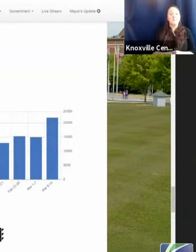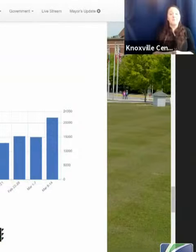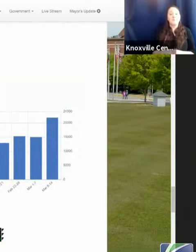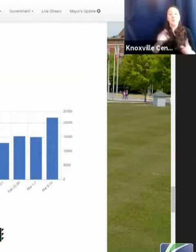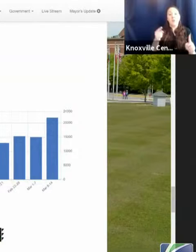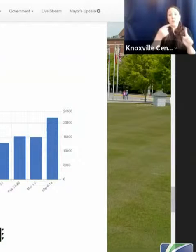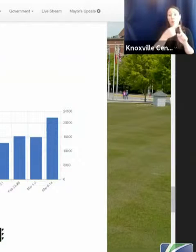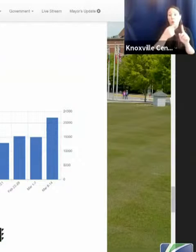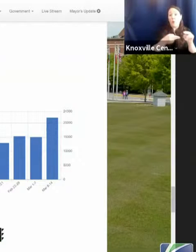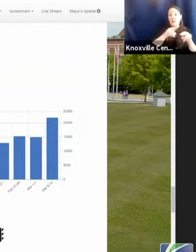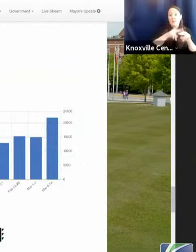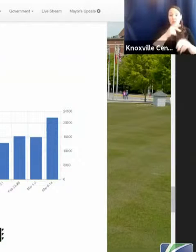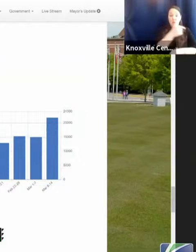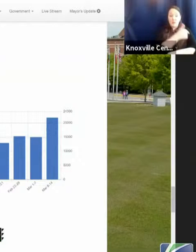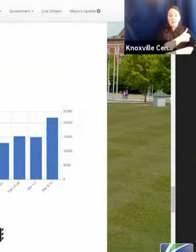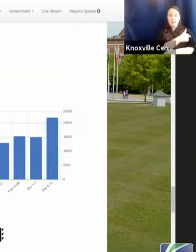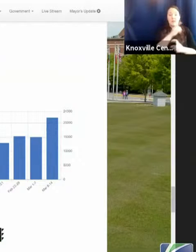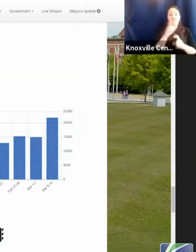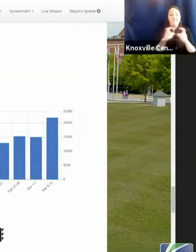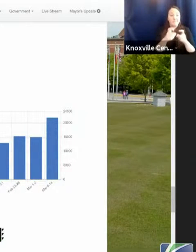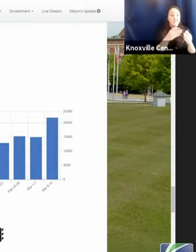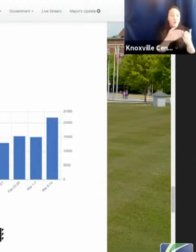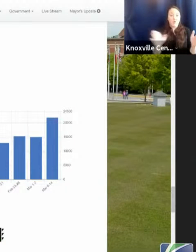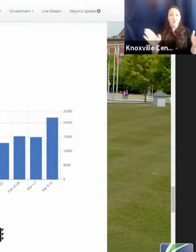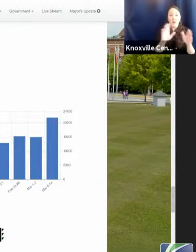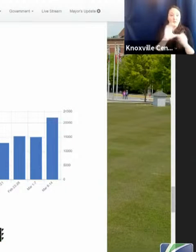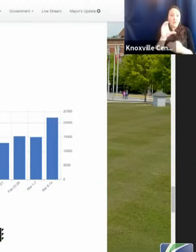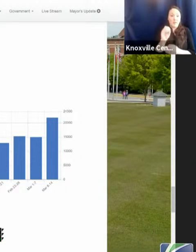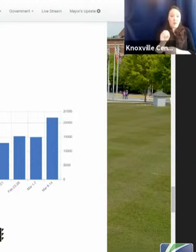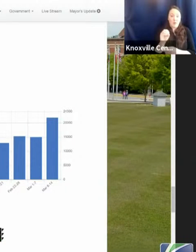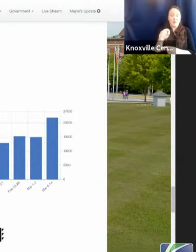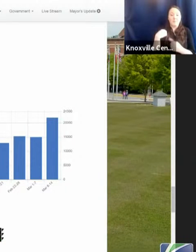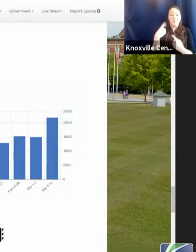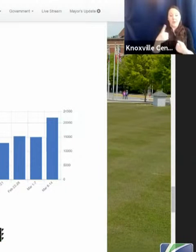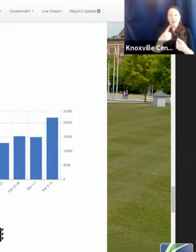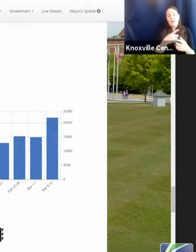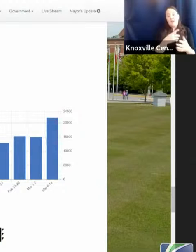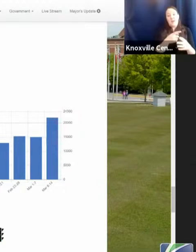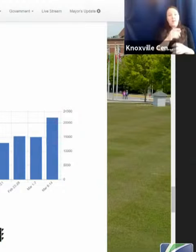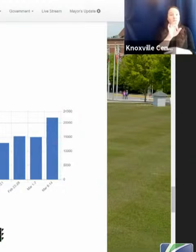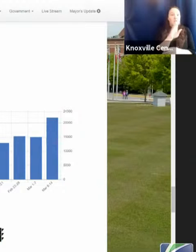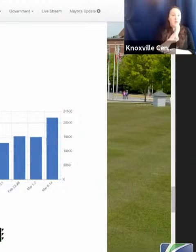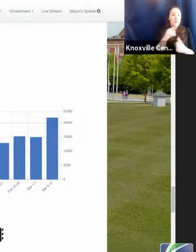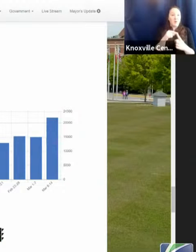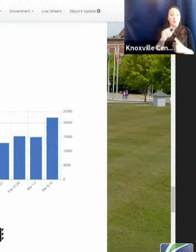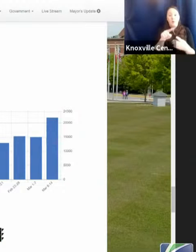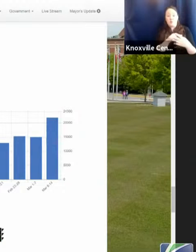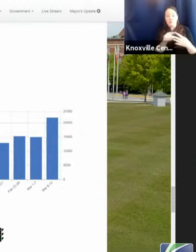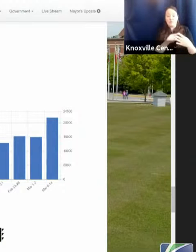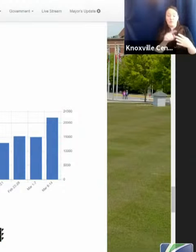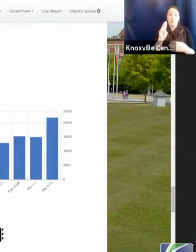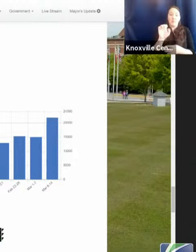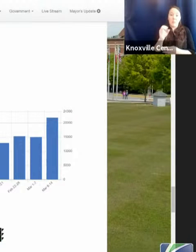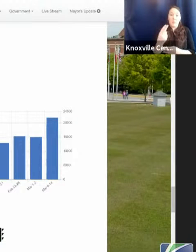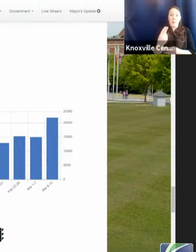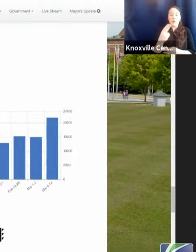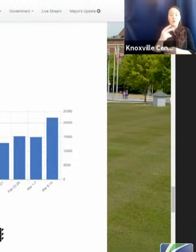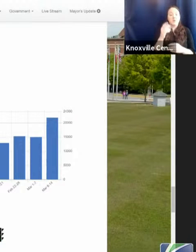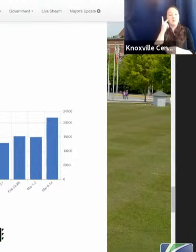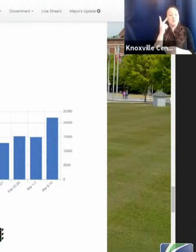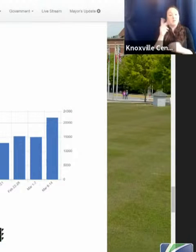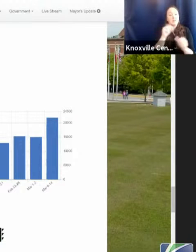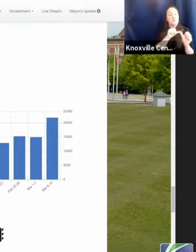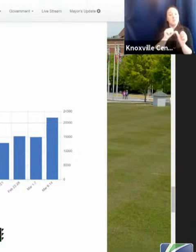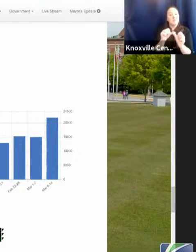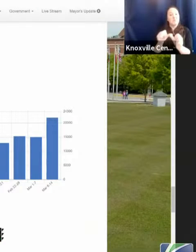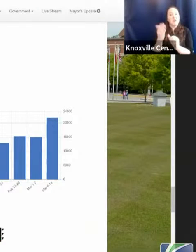increase vaccine distribution across the county. From mid-February to early March, you can see that we were pretty consistent at about